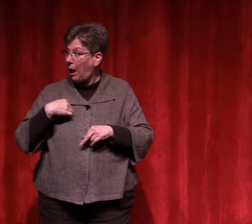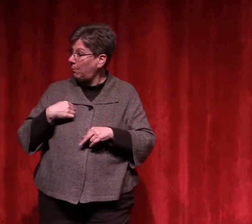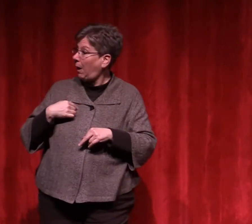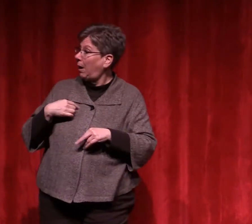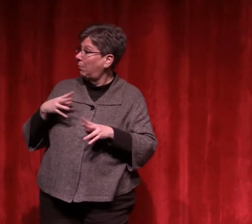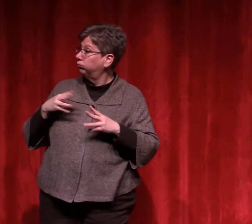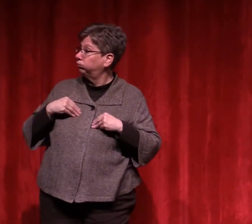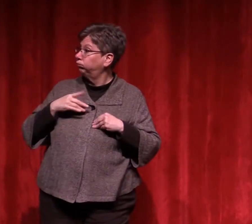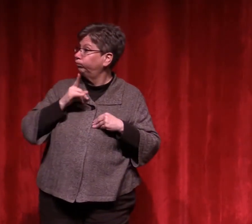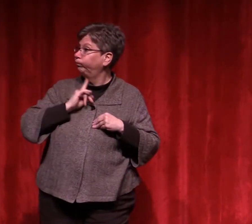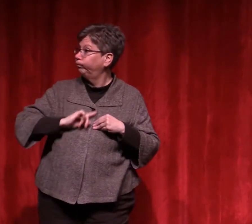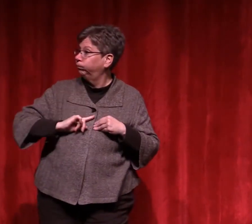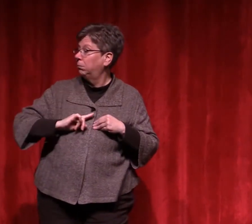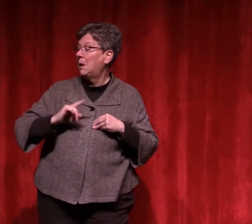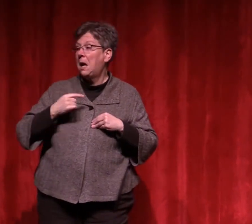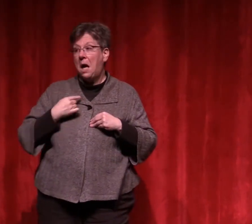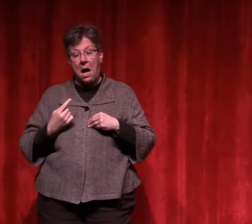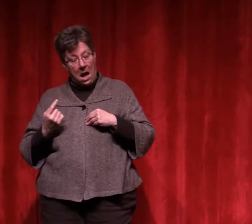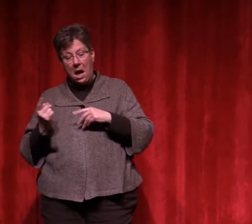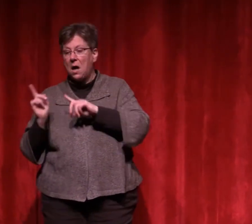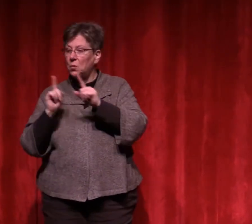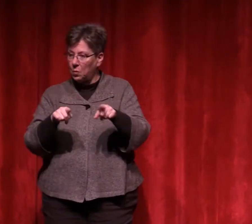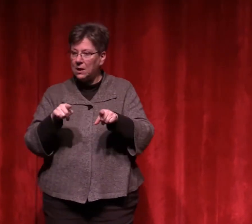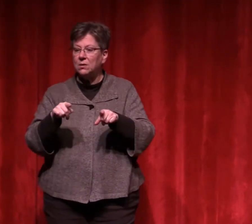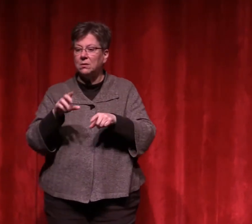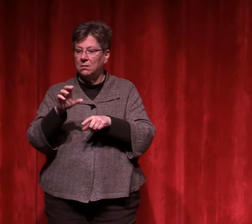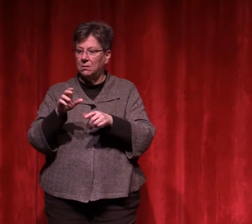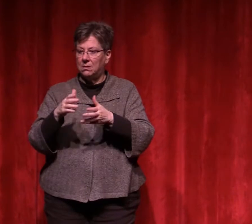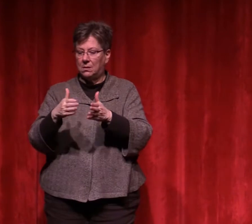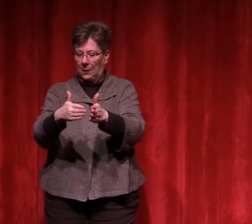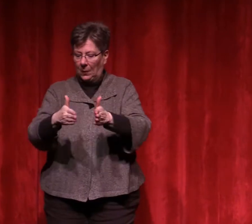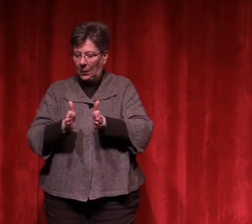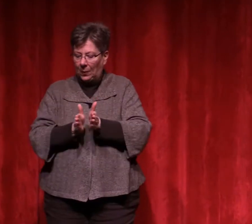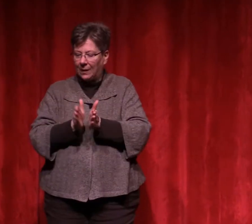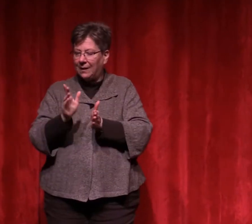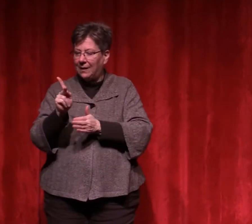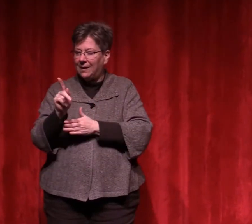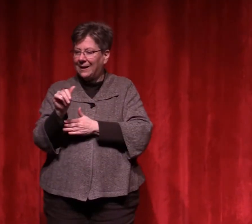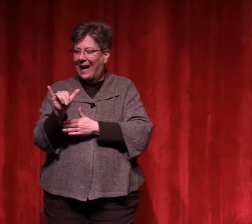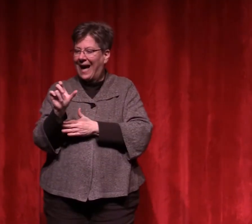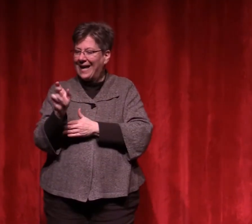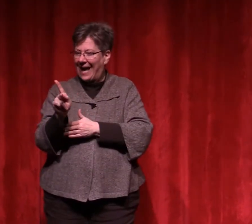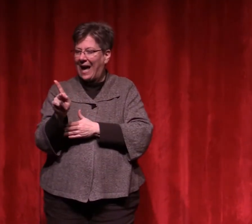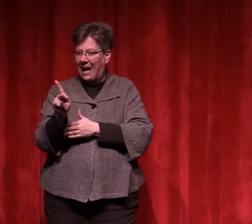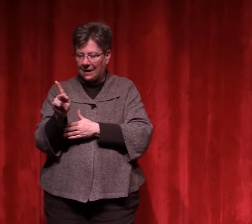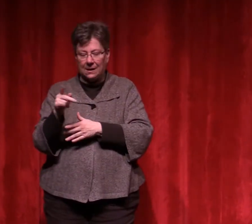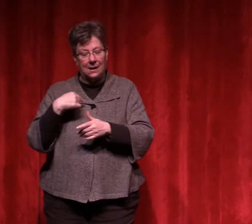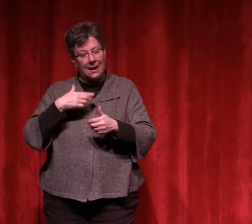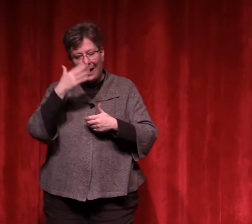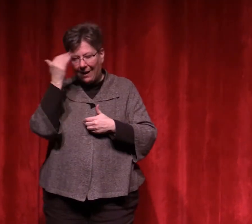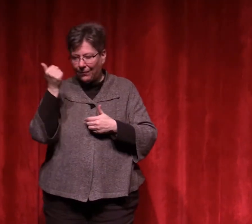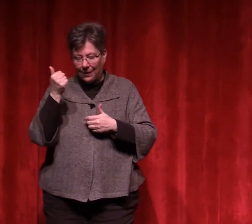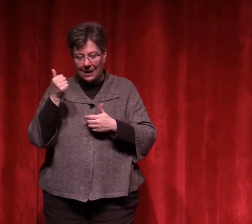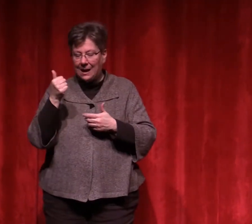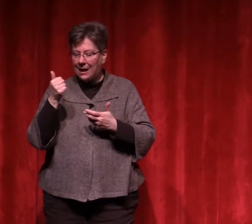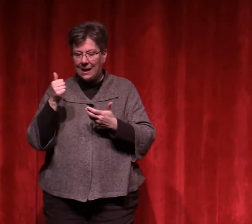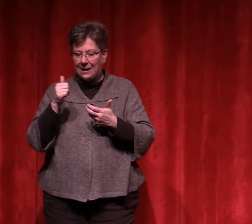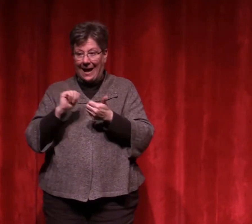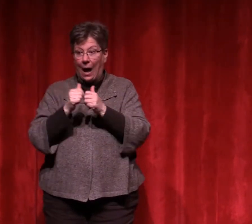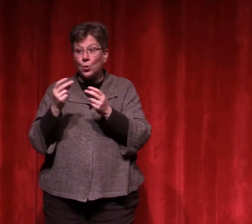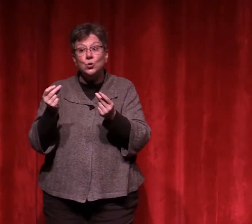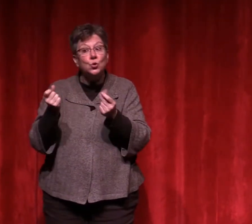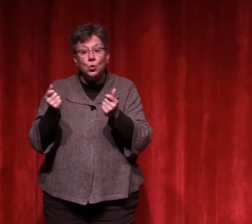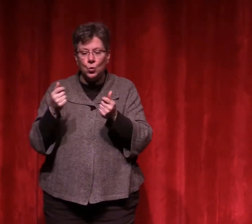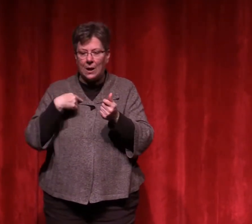okay. And I jumped in the gorge with my friends, and I forget which wave it was that blew me over, but I